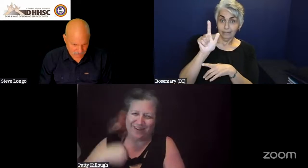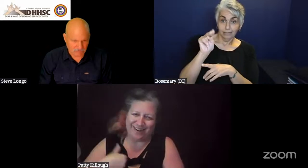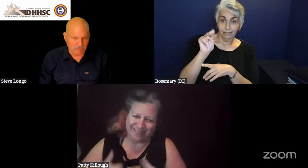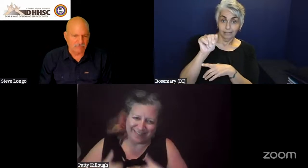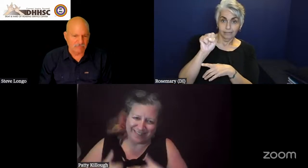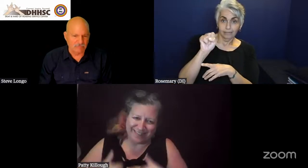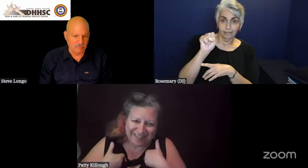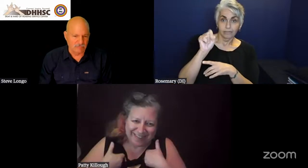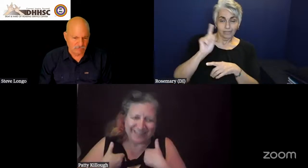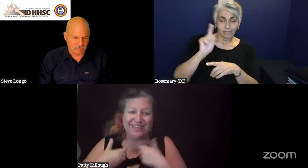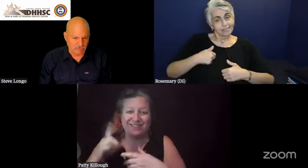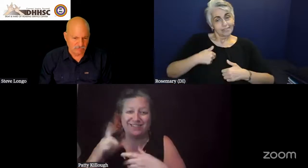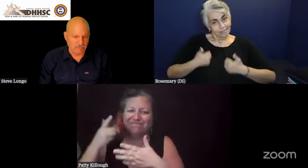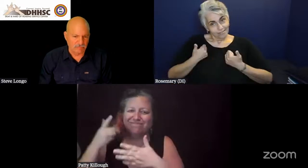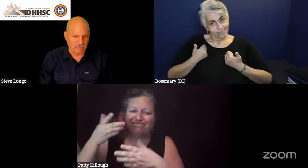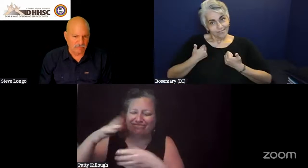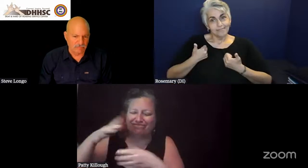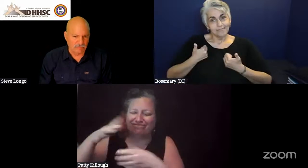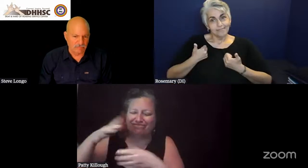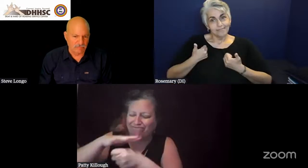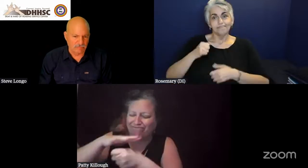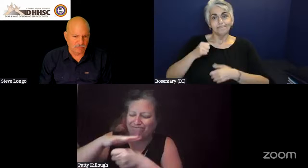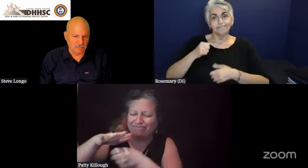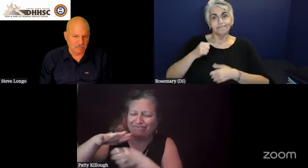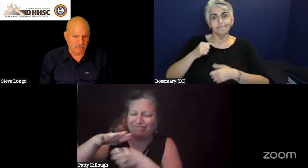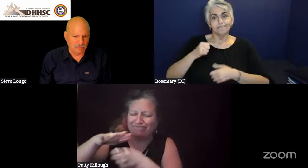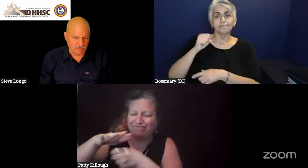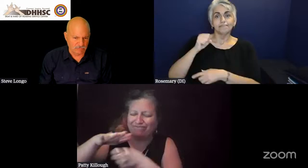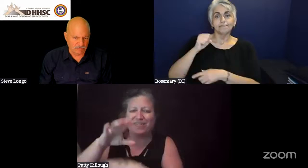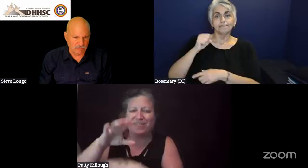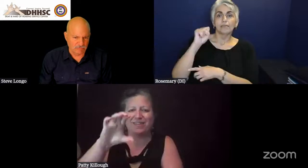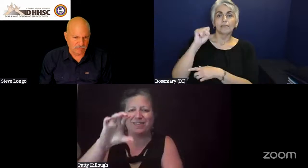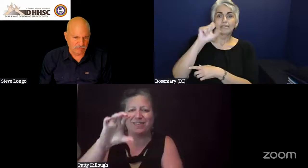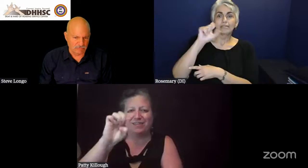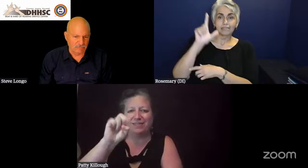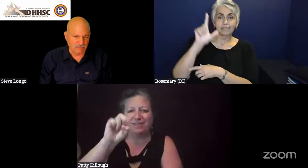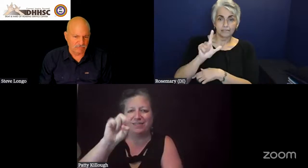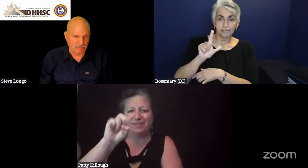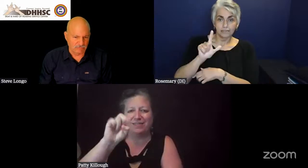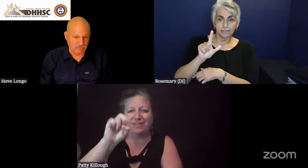something. In Salinas, which is where I live,